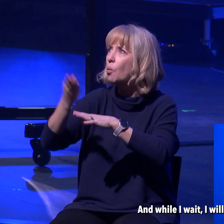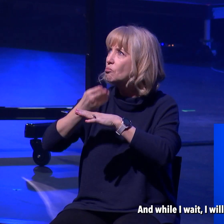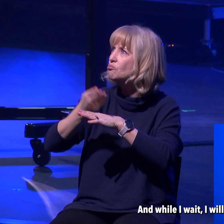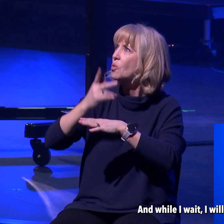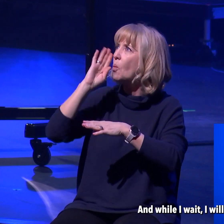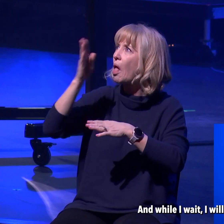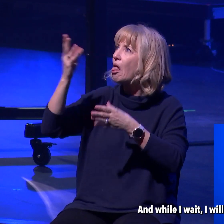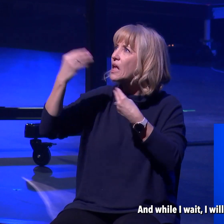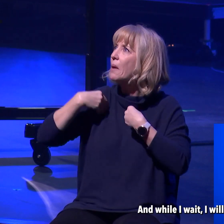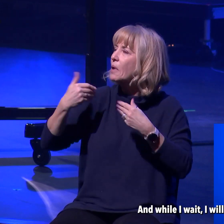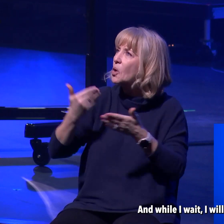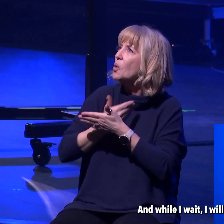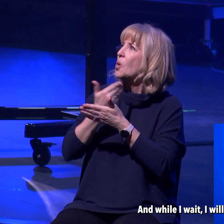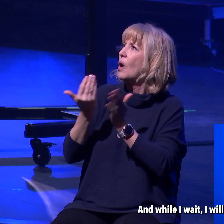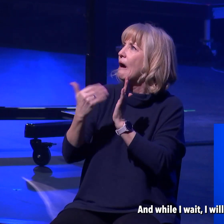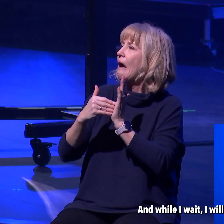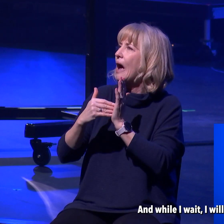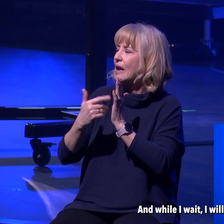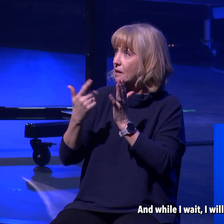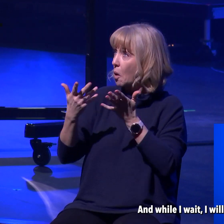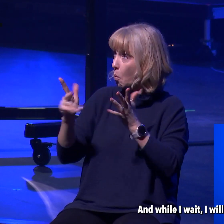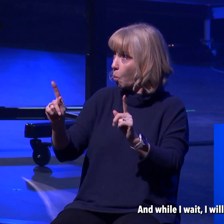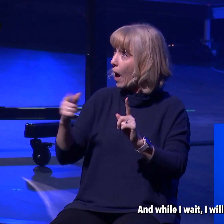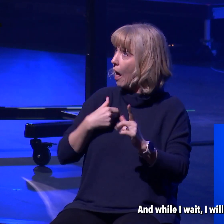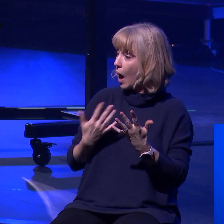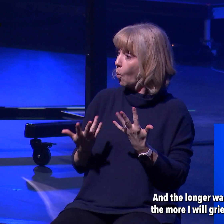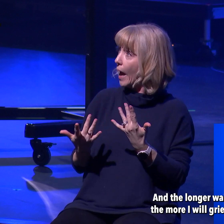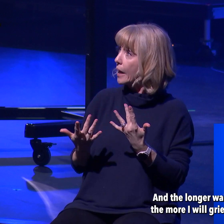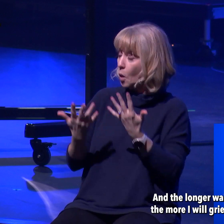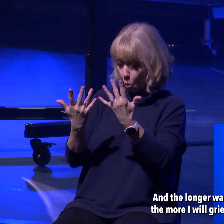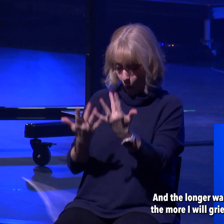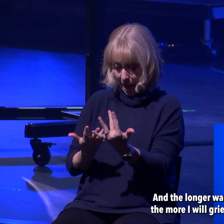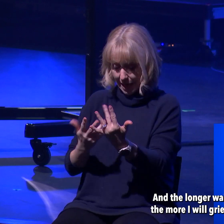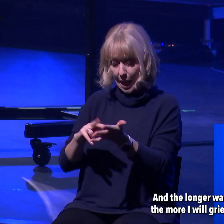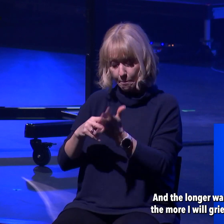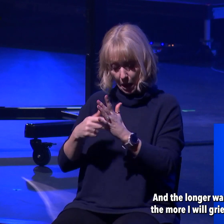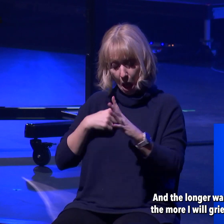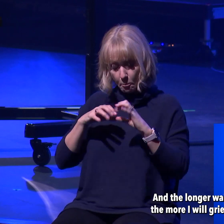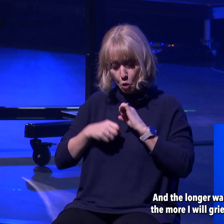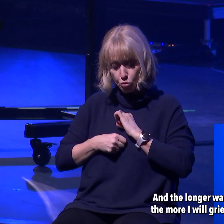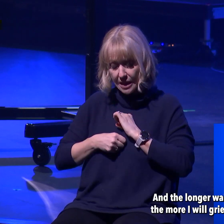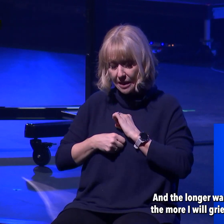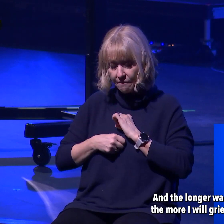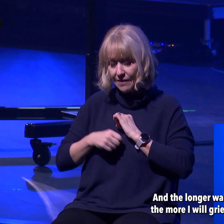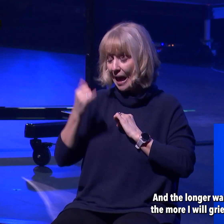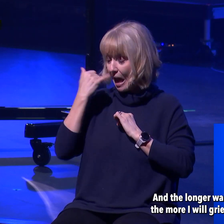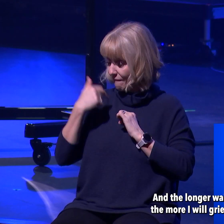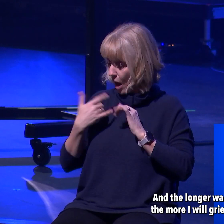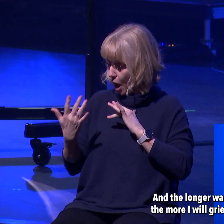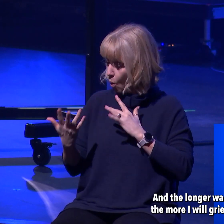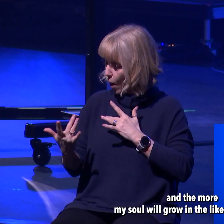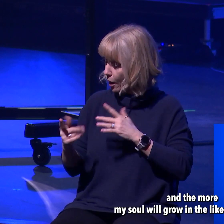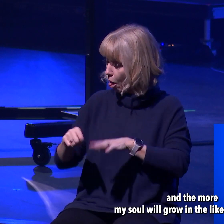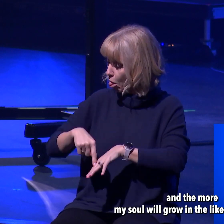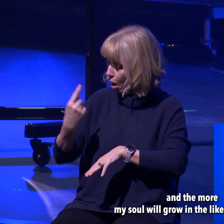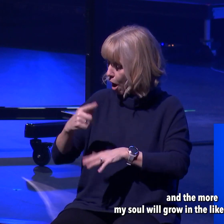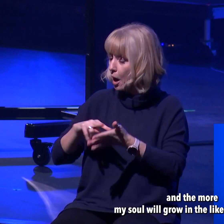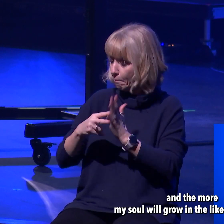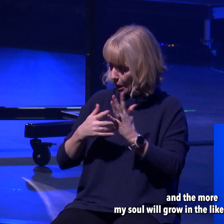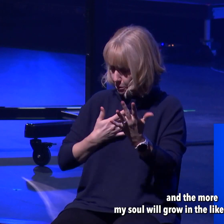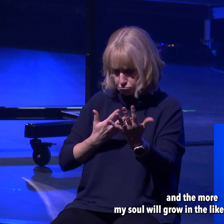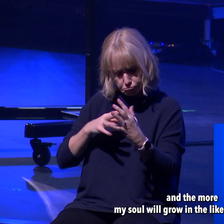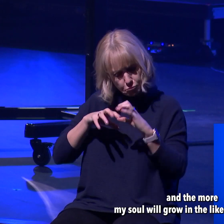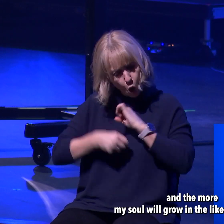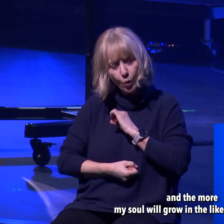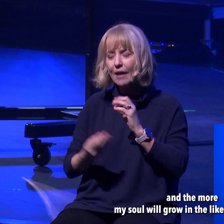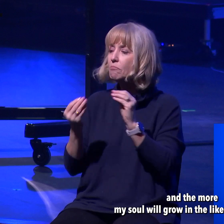while I wait, I will grieve. And the longer I wait, the more I will grieve. And the more my